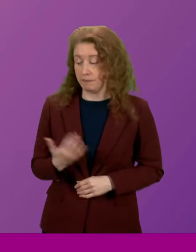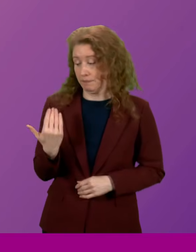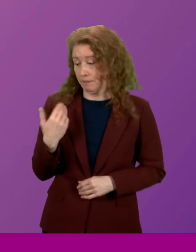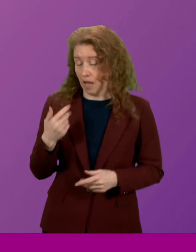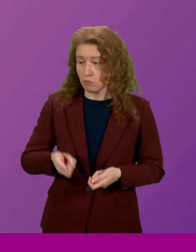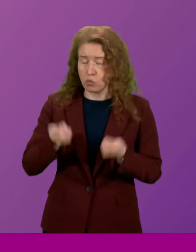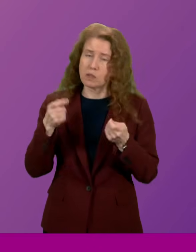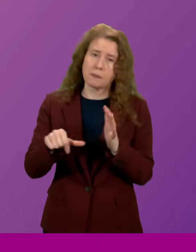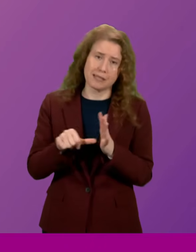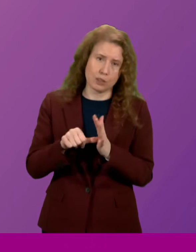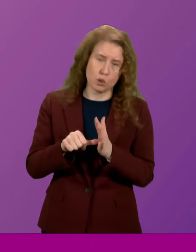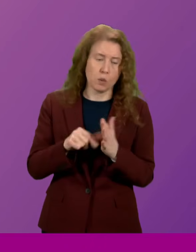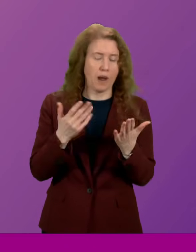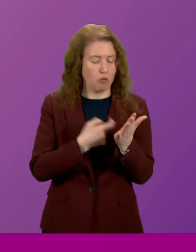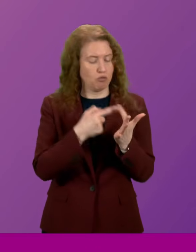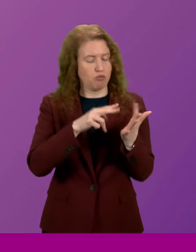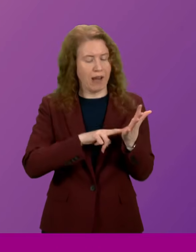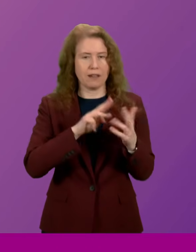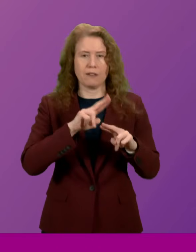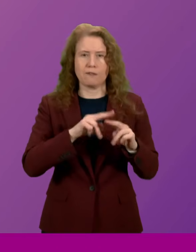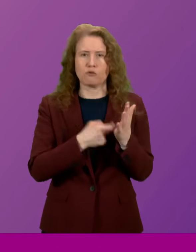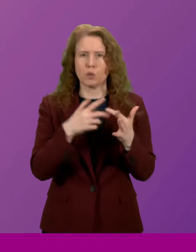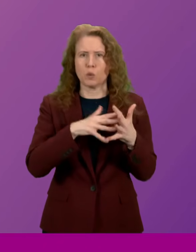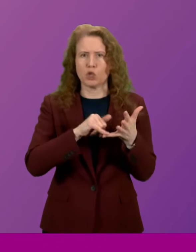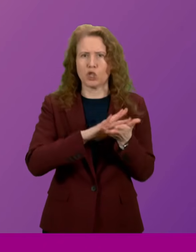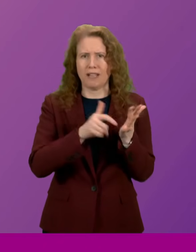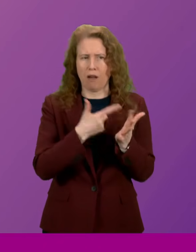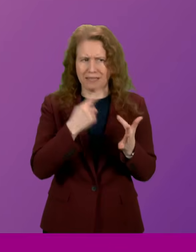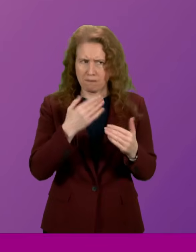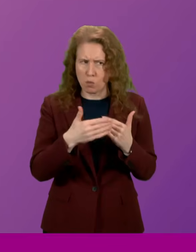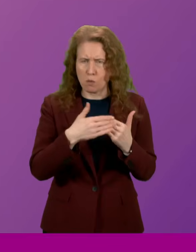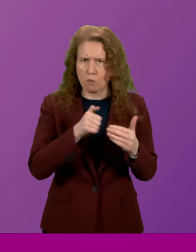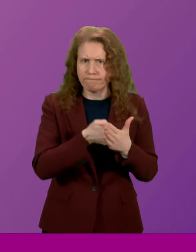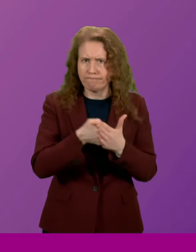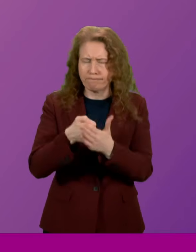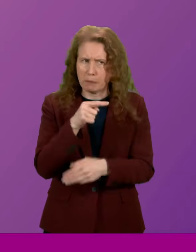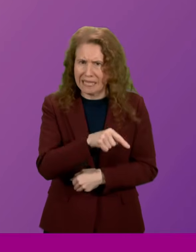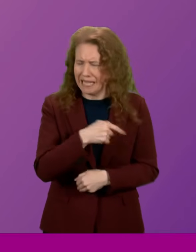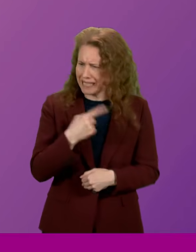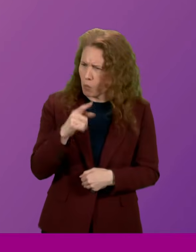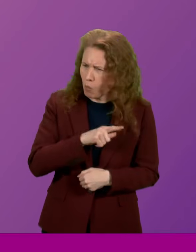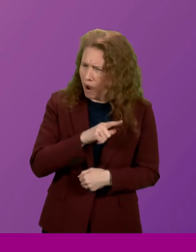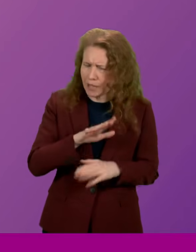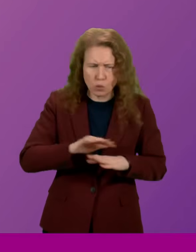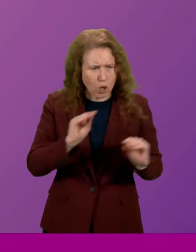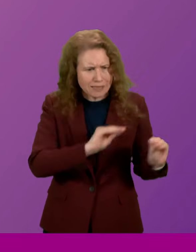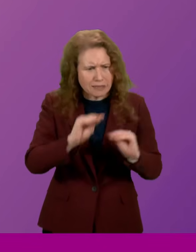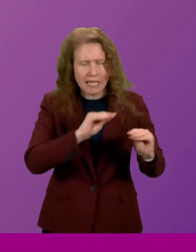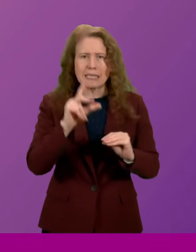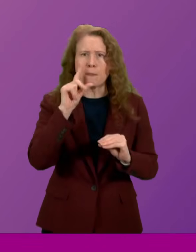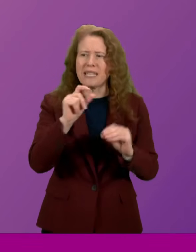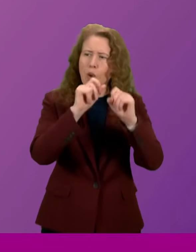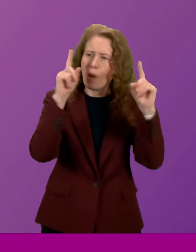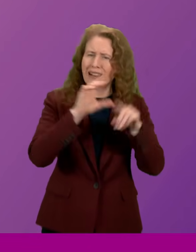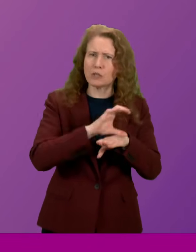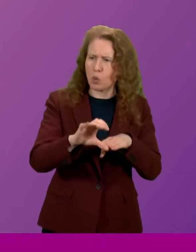road casualties in Renfrewshire, and I asked the First Minister why the Scottish Government have delayed introducing speed awareness courses in Scotland, despite